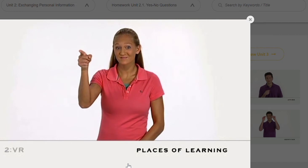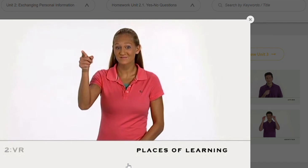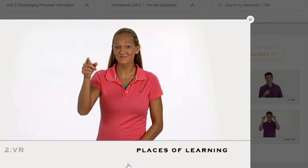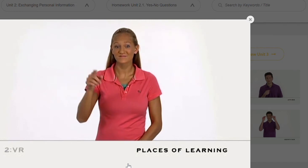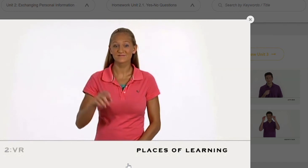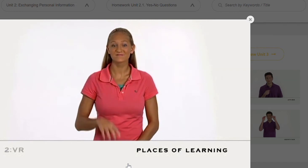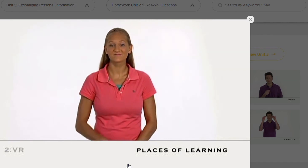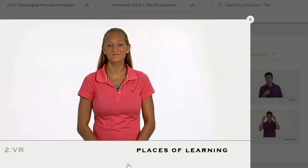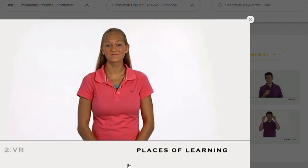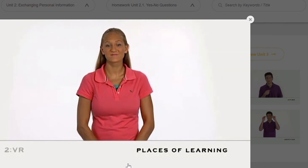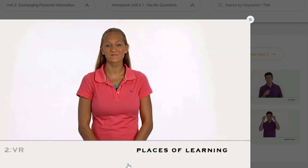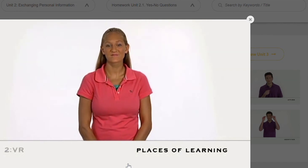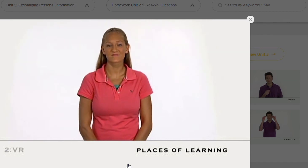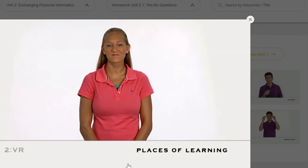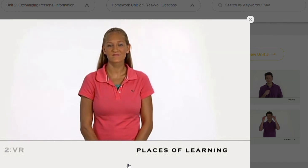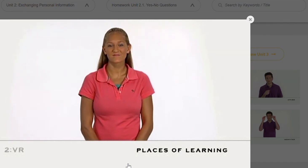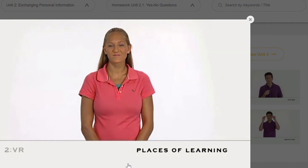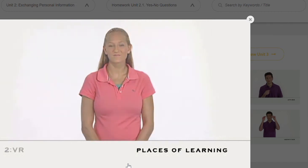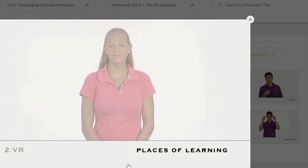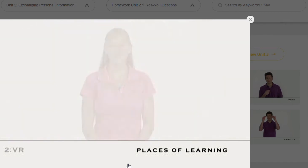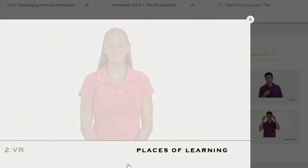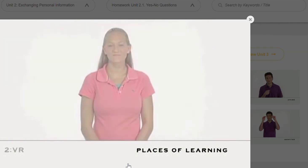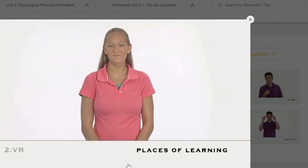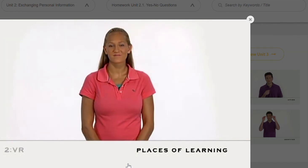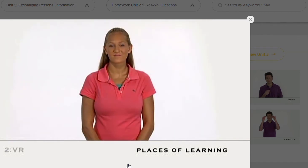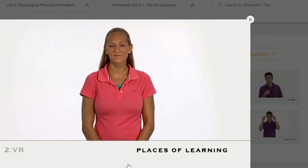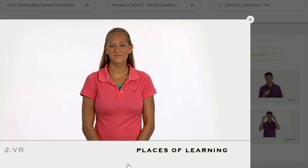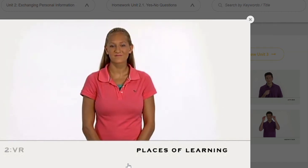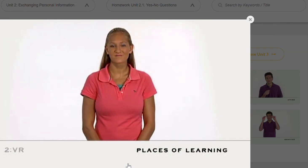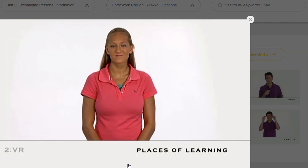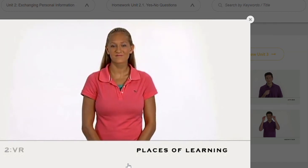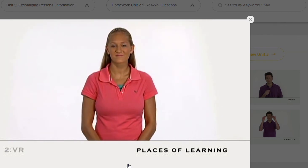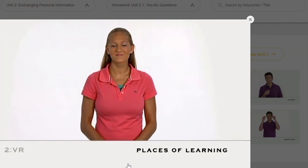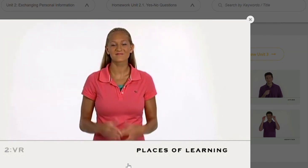over there. And finally,